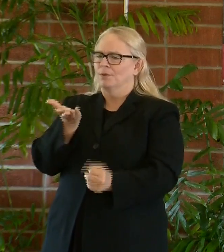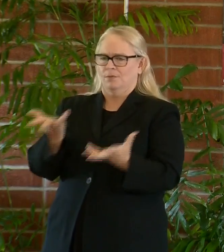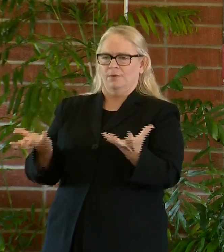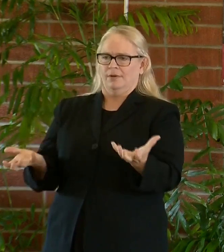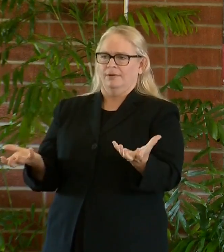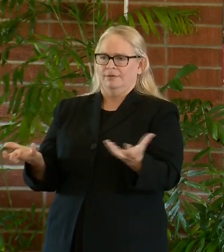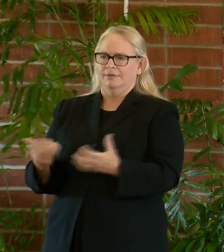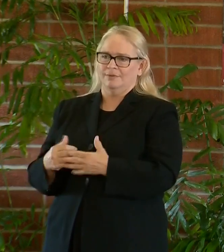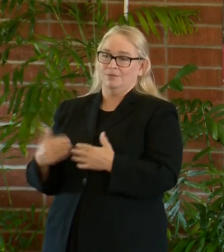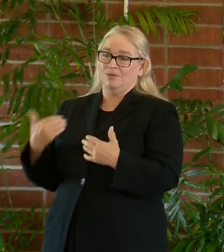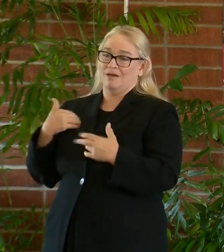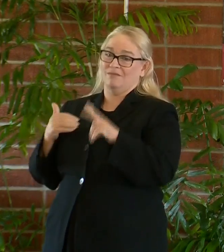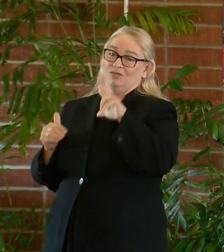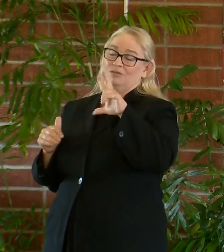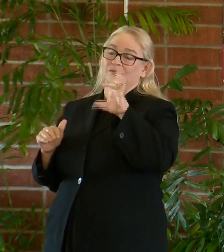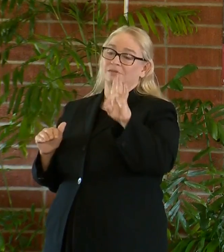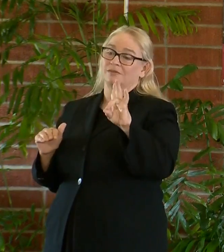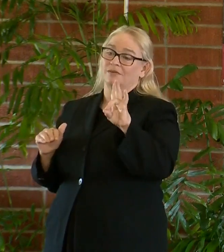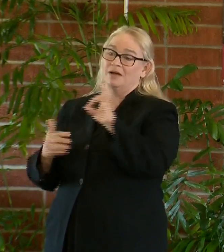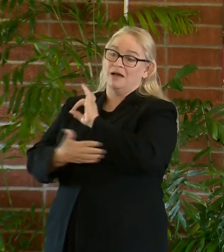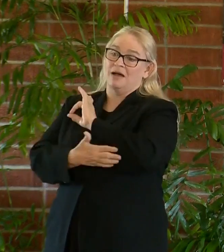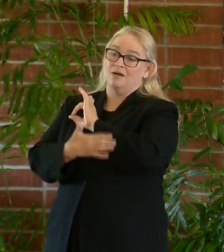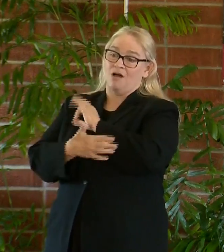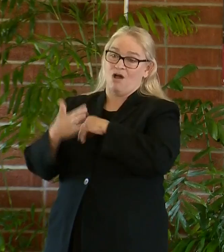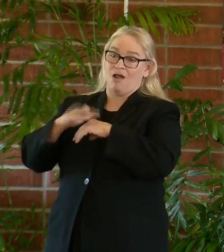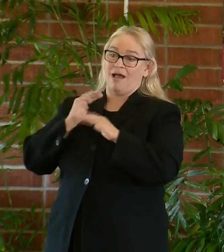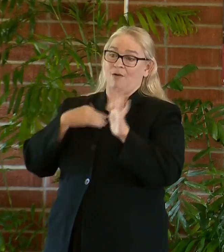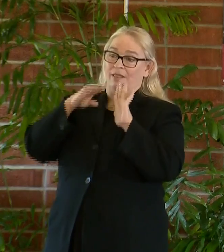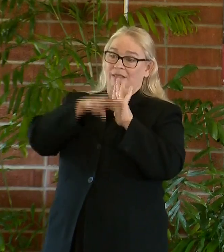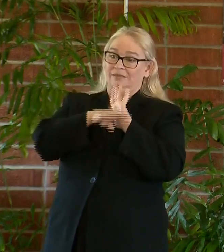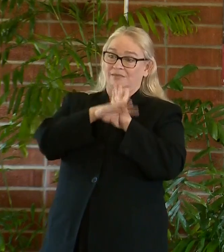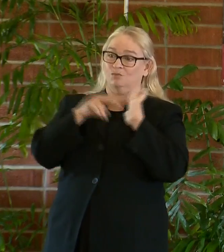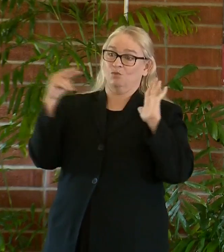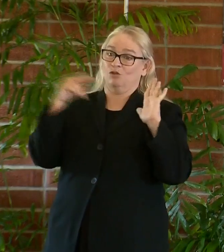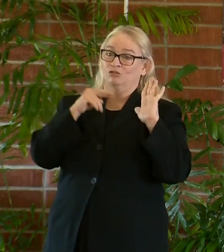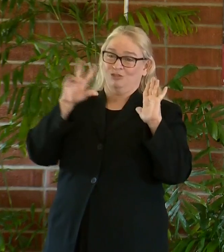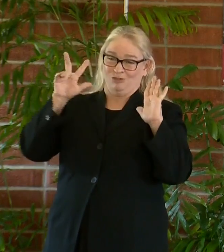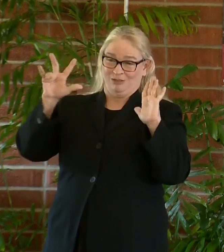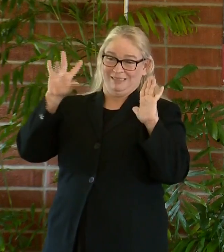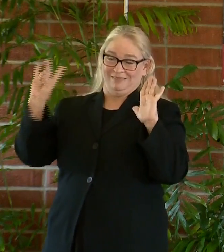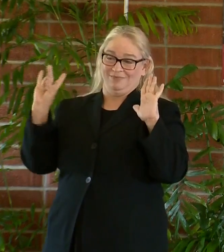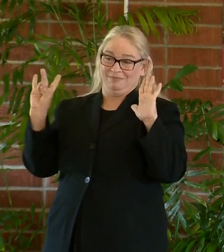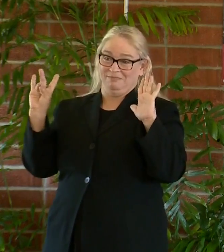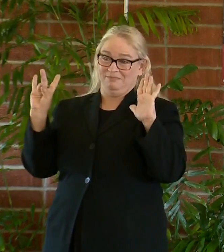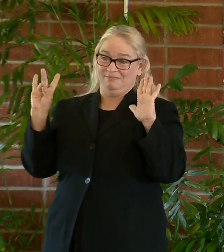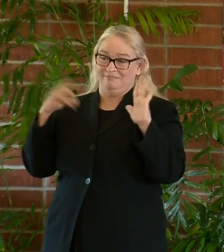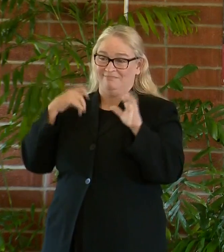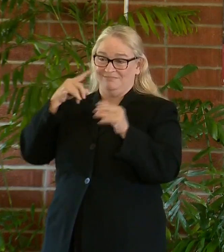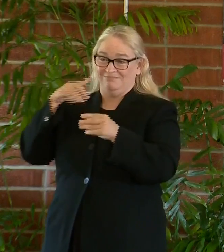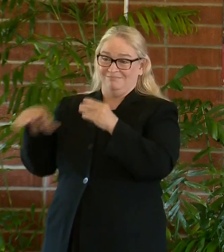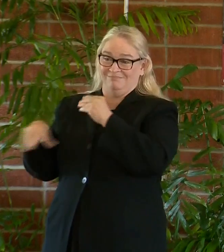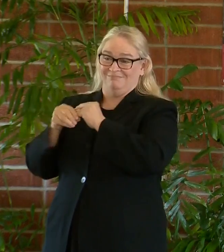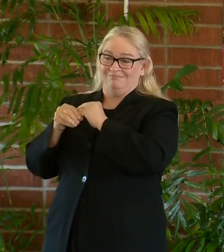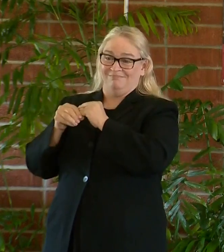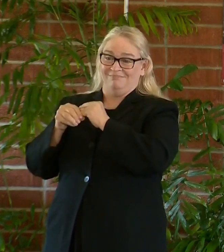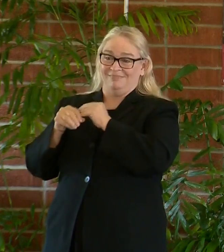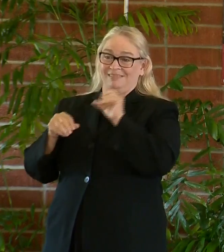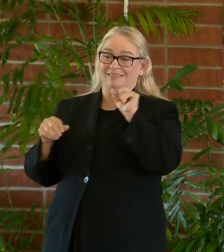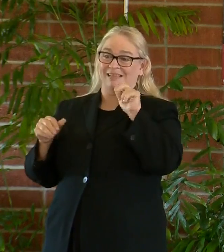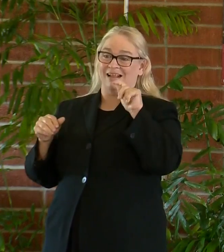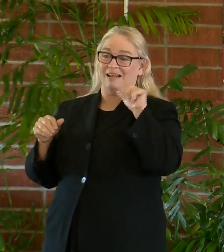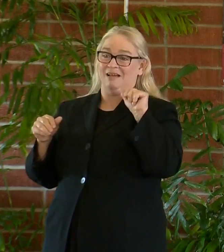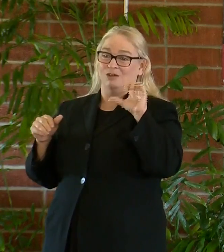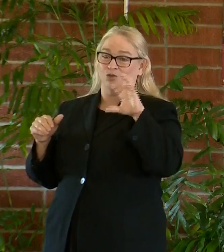37 counties. We just included Santa Cruz on the monitoring list, 37 of our